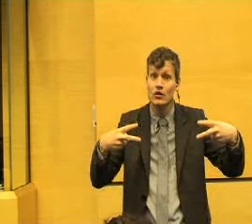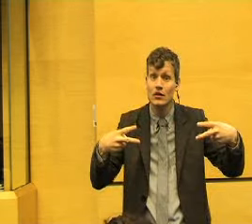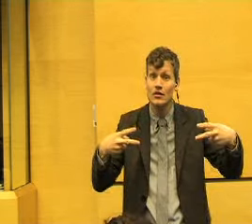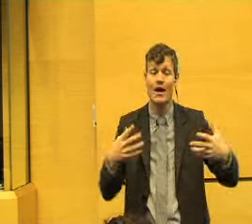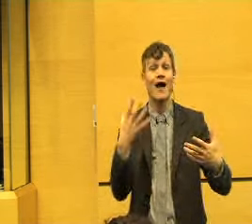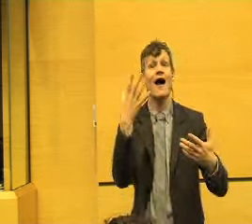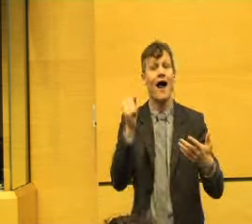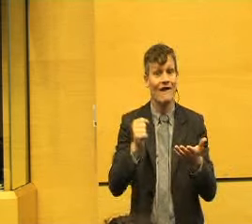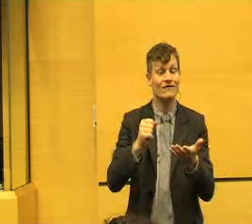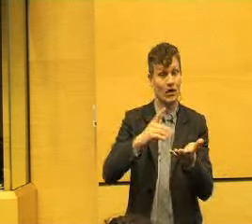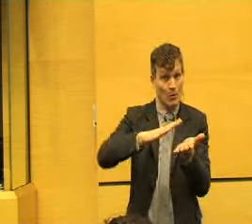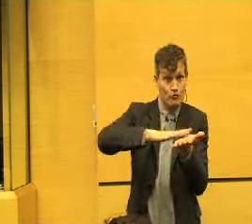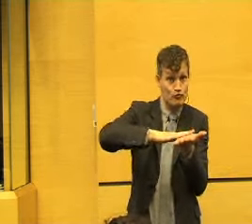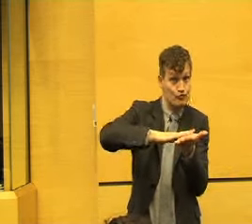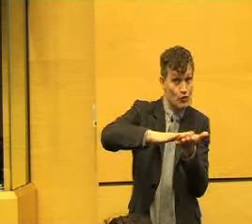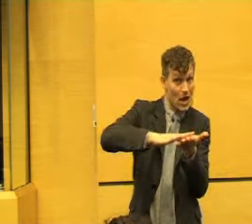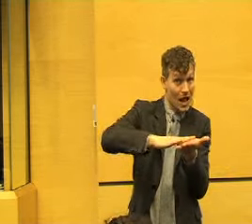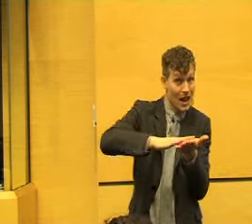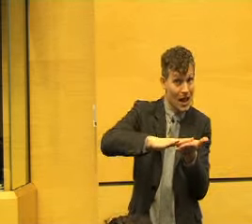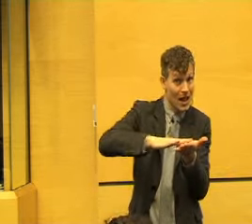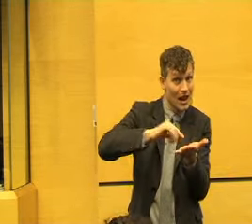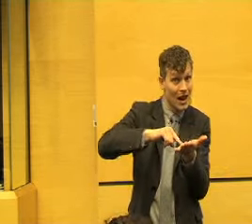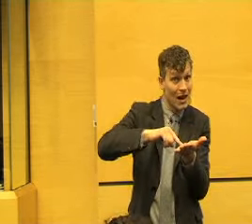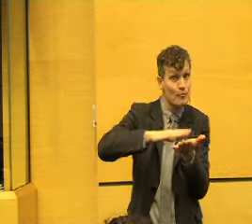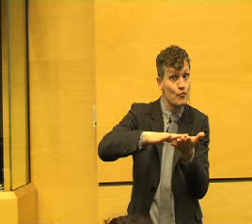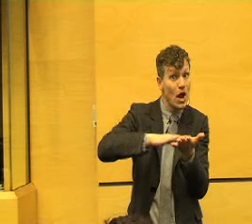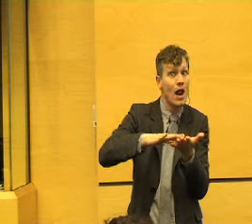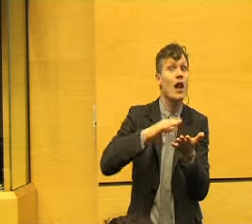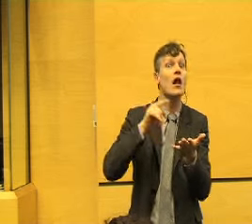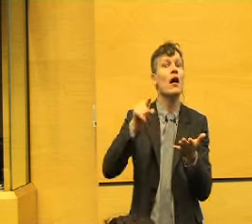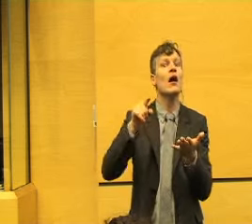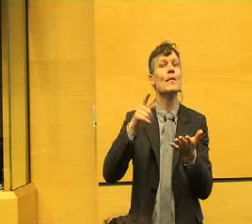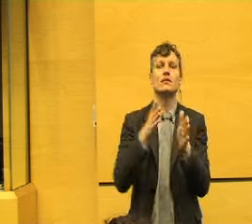Braille print? Are the election materials available